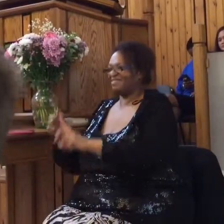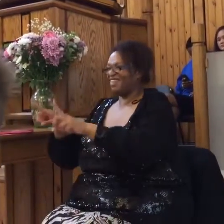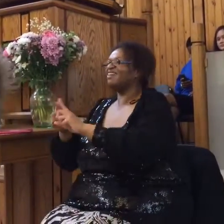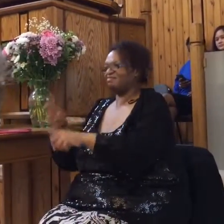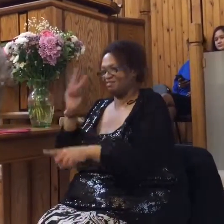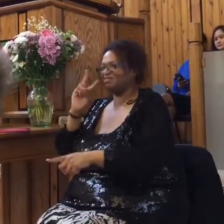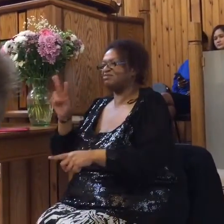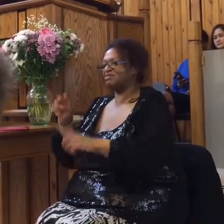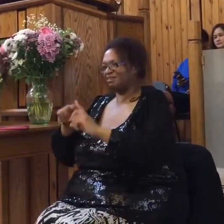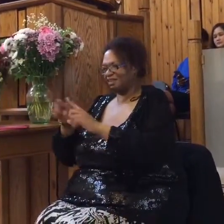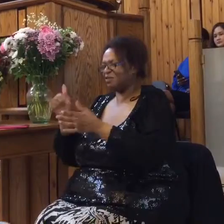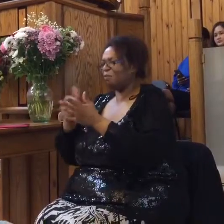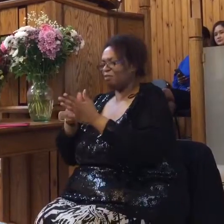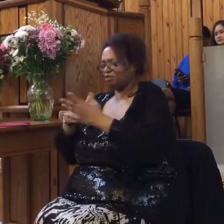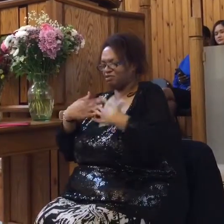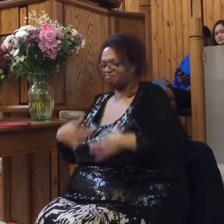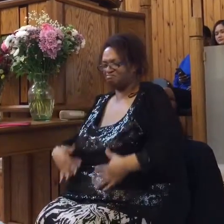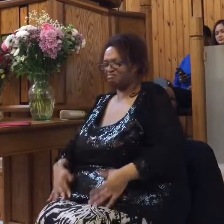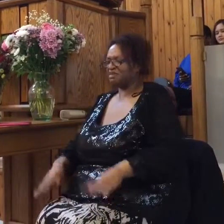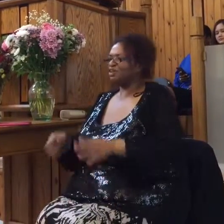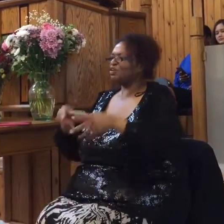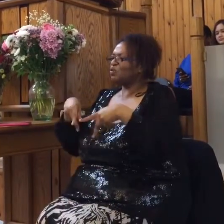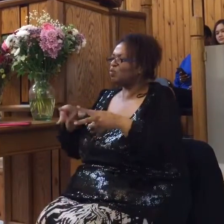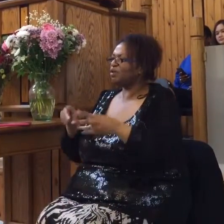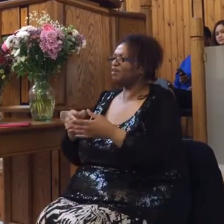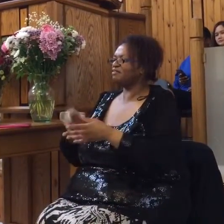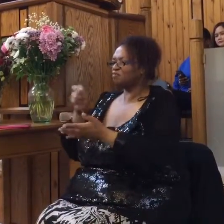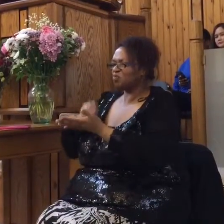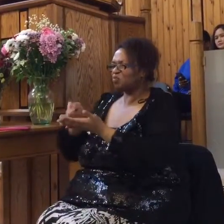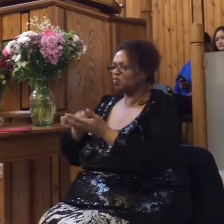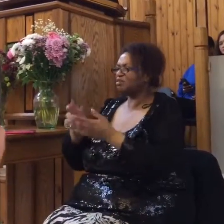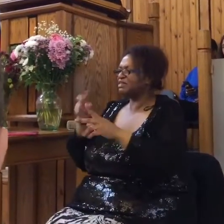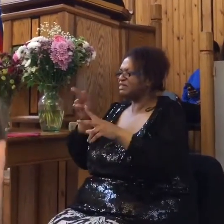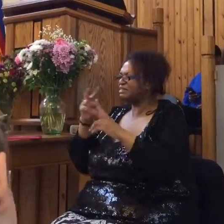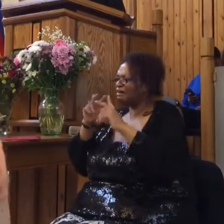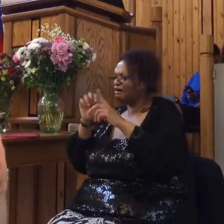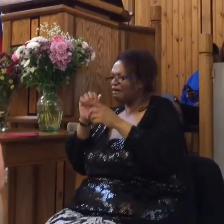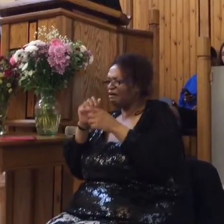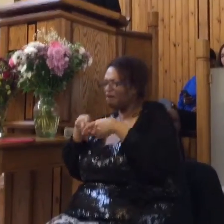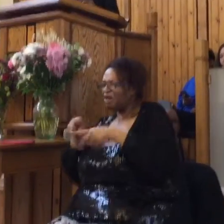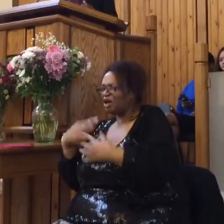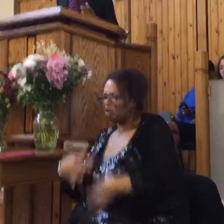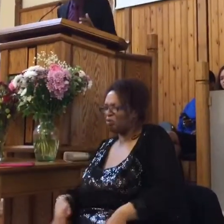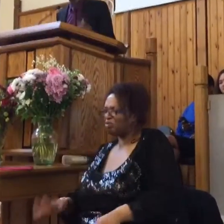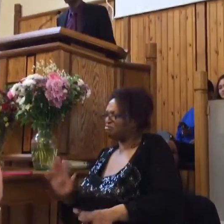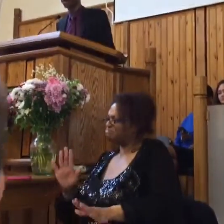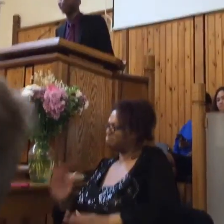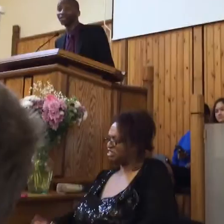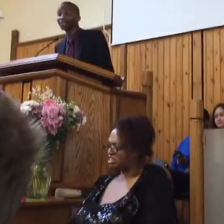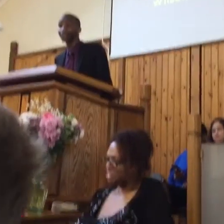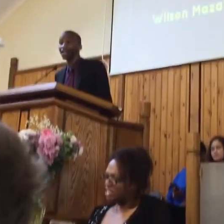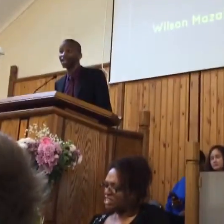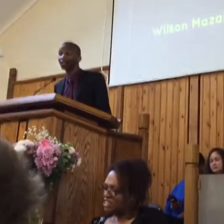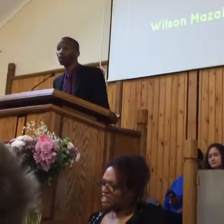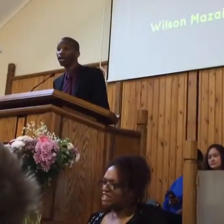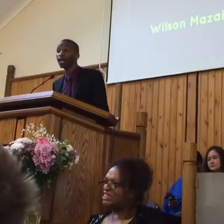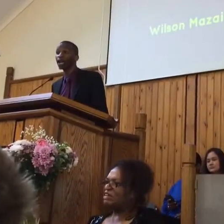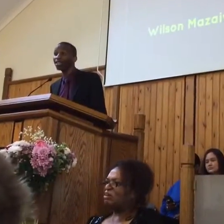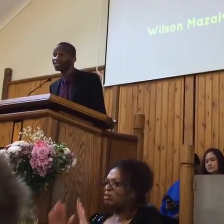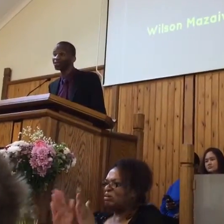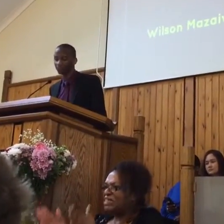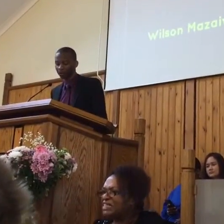our conduct. If I am to be a walking sermon, does the way I talk to my parents and